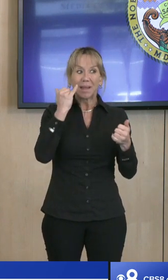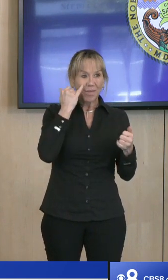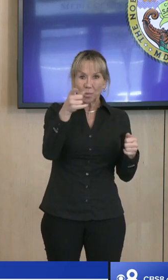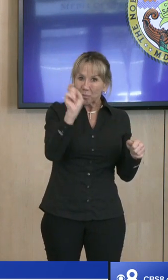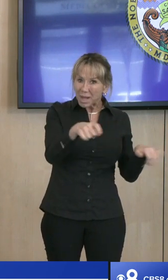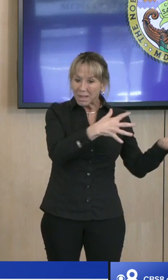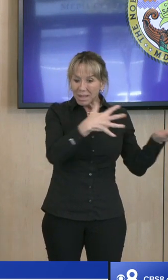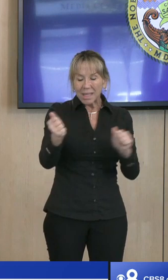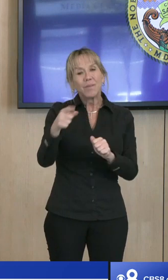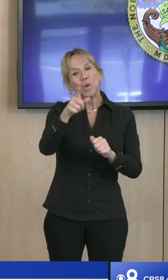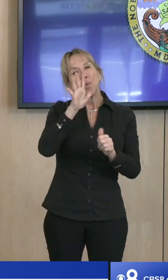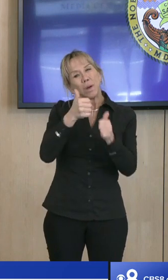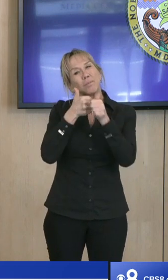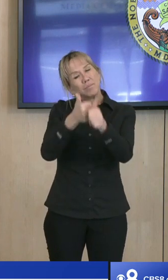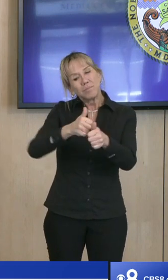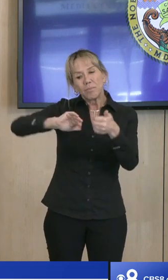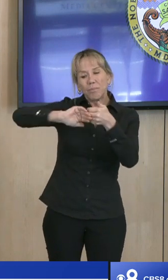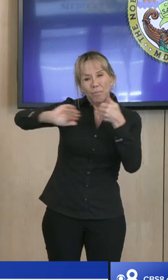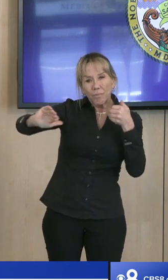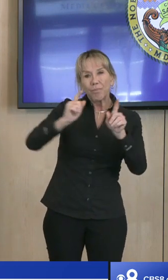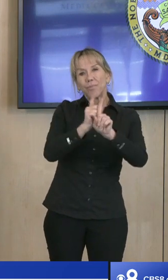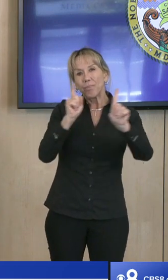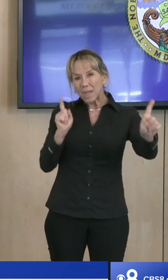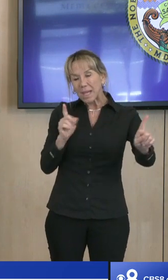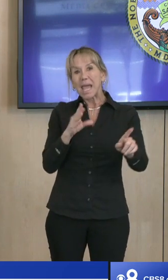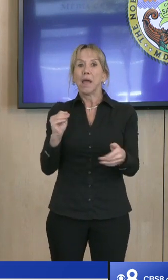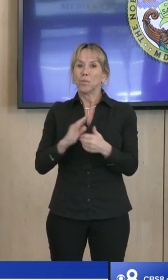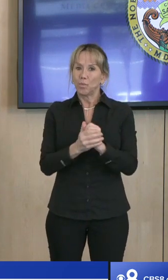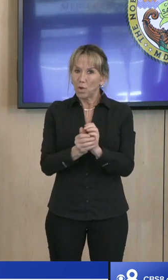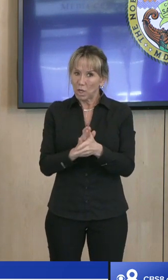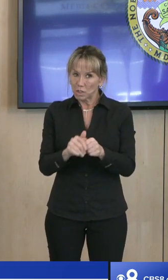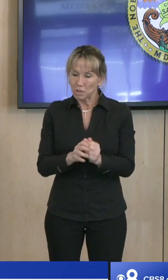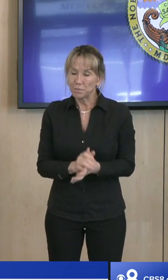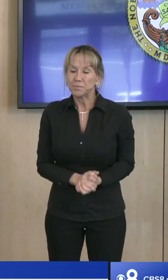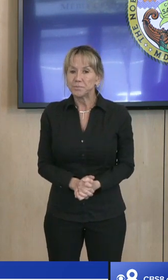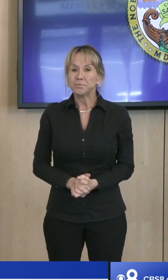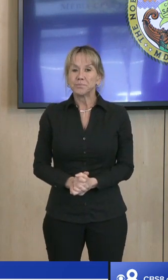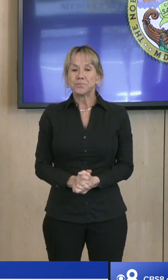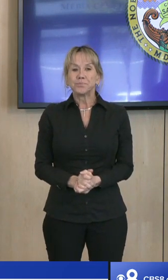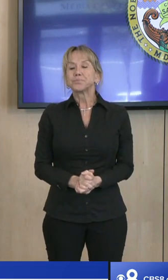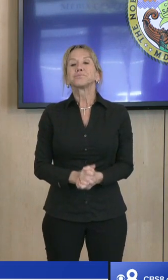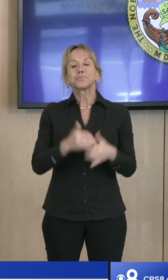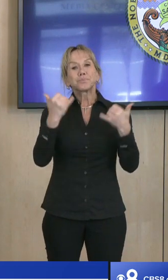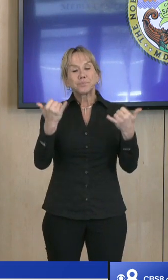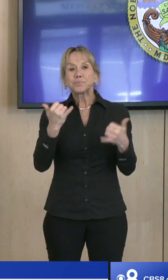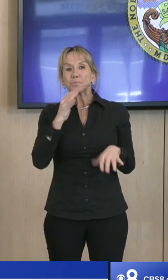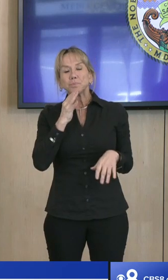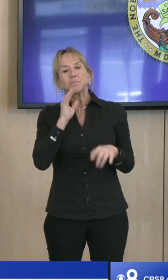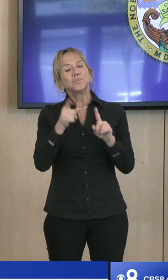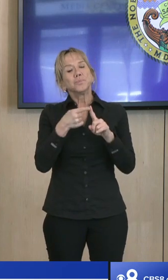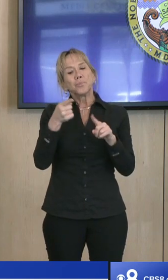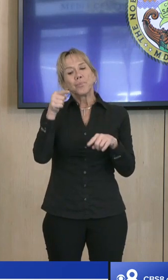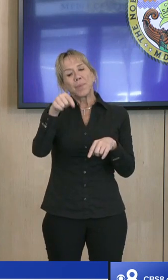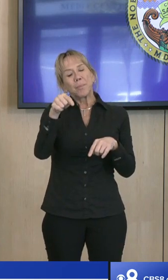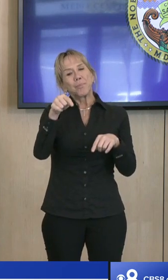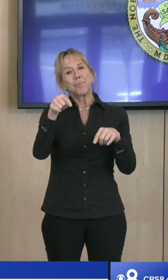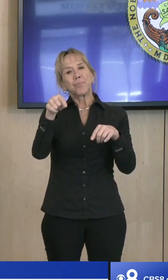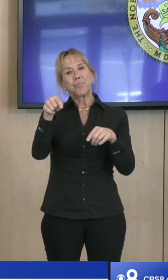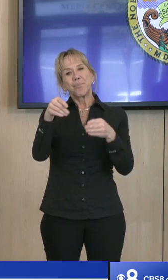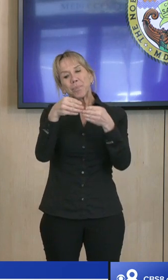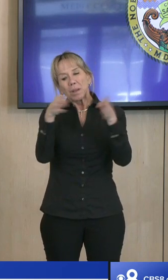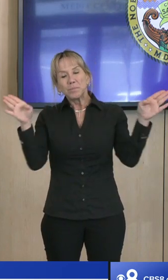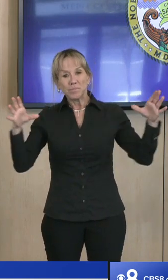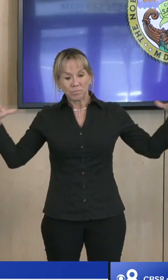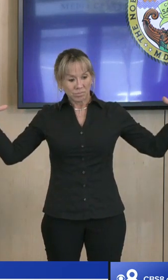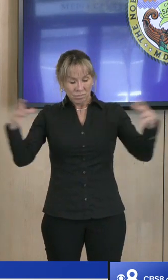and wash your hands. In addition to the strong encouragement for the general public around facial gatherings, we are